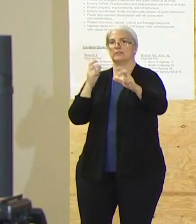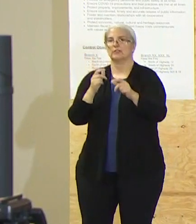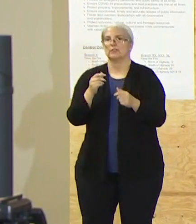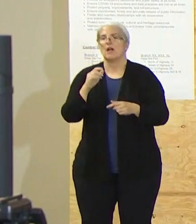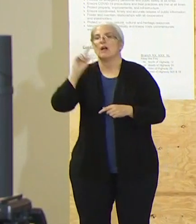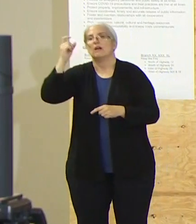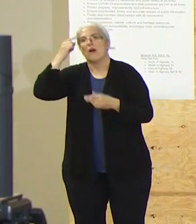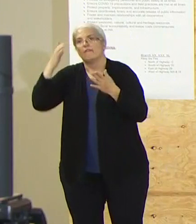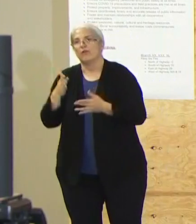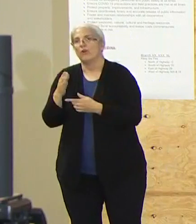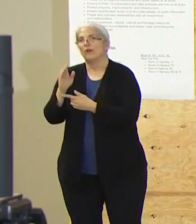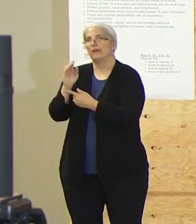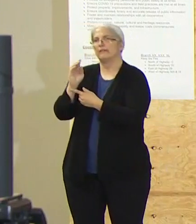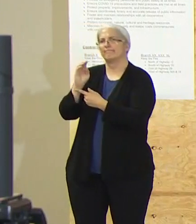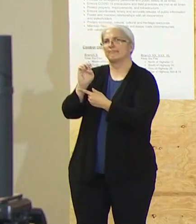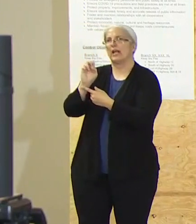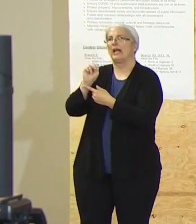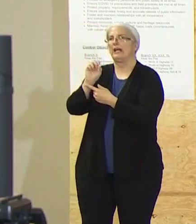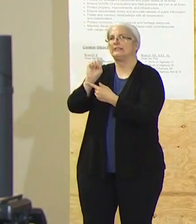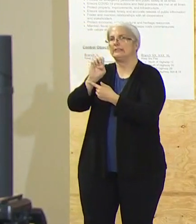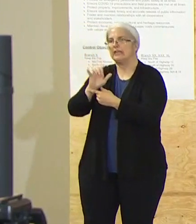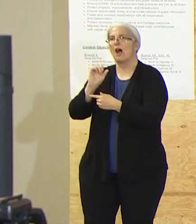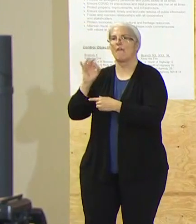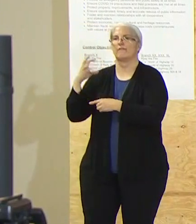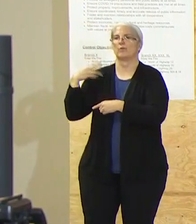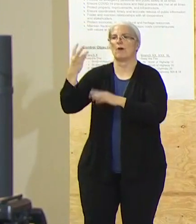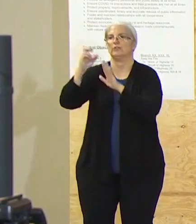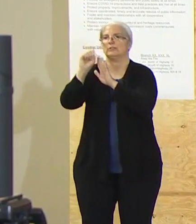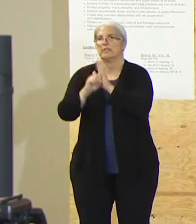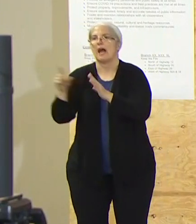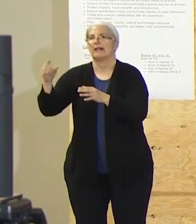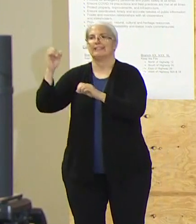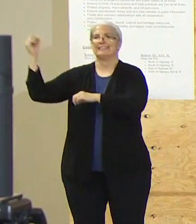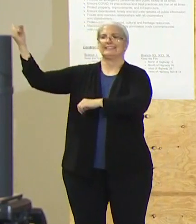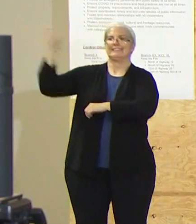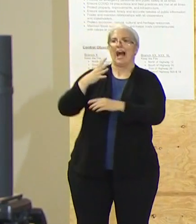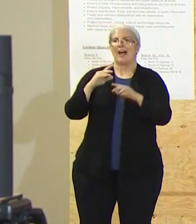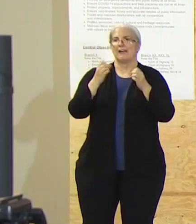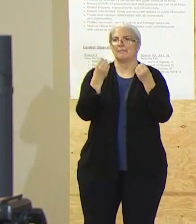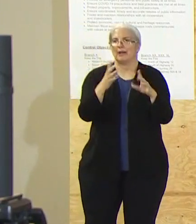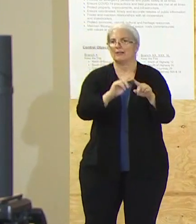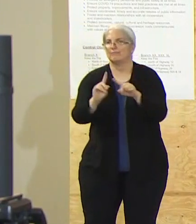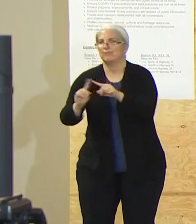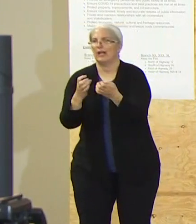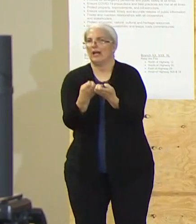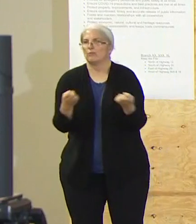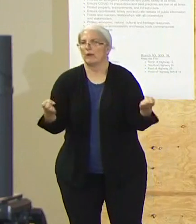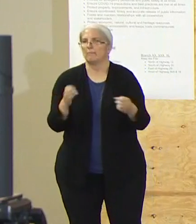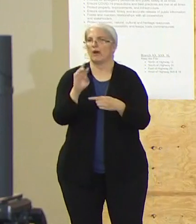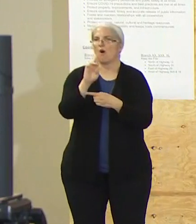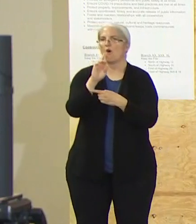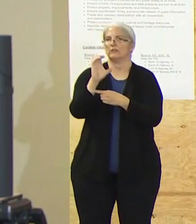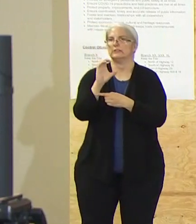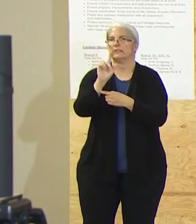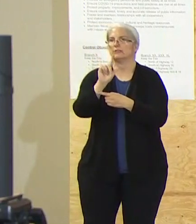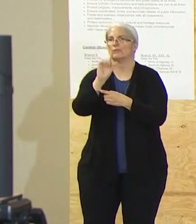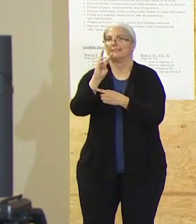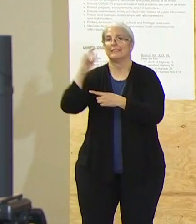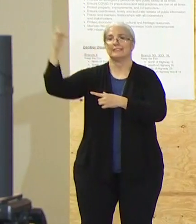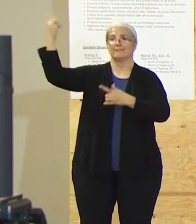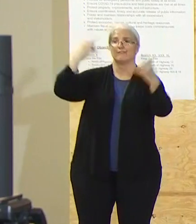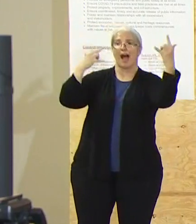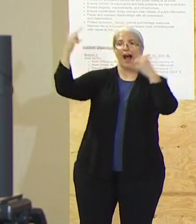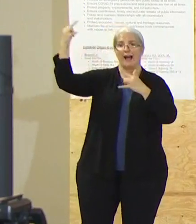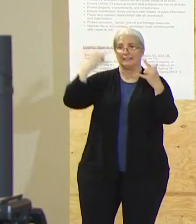down some surveillance equipment, including RC-26 surveillance fixed-wing plane, and providing us